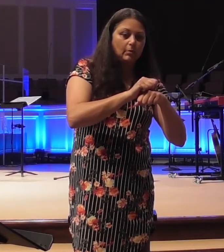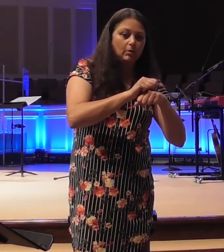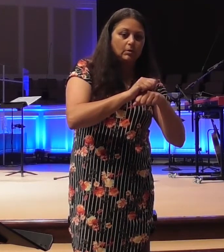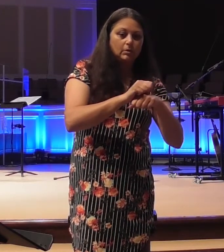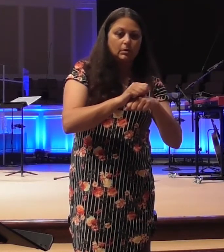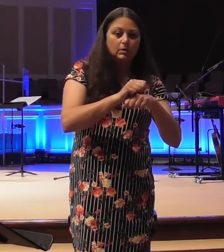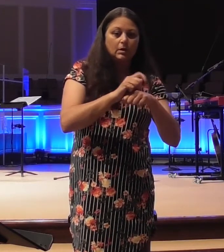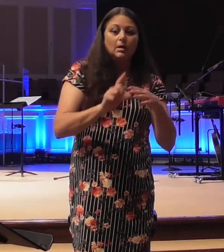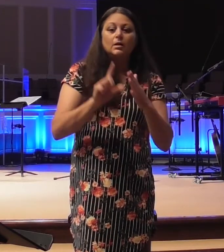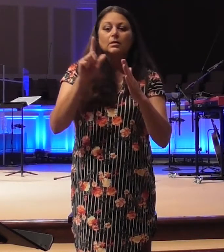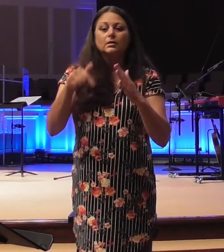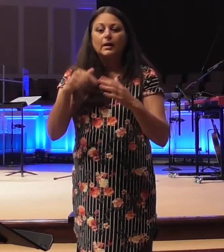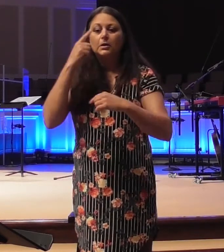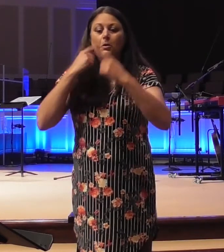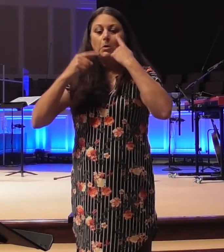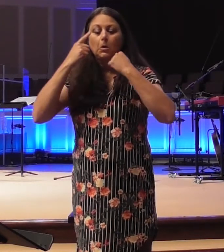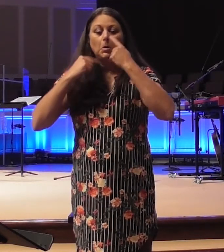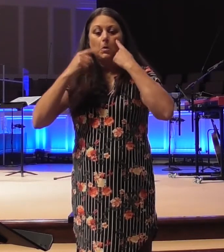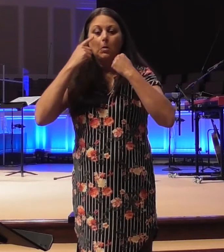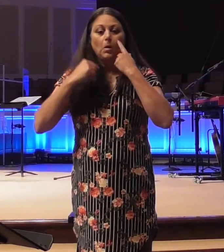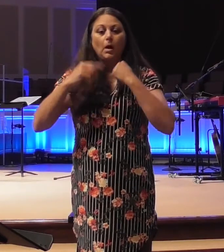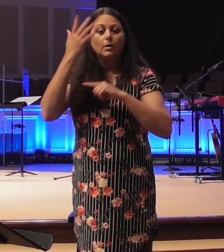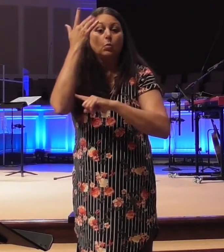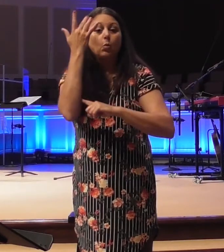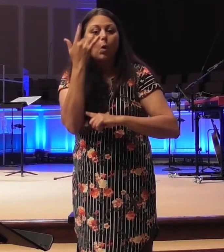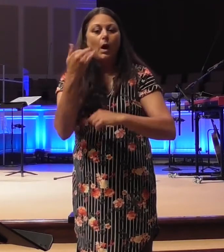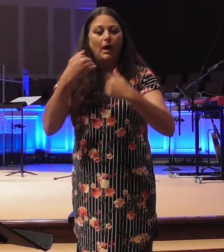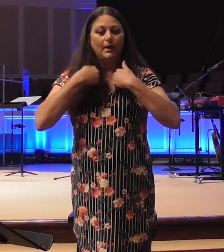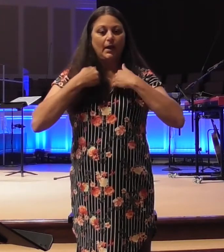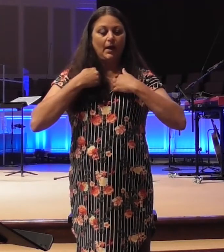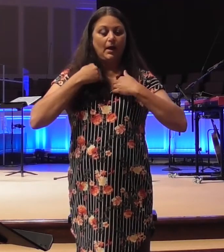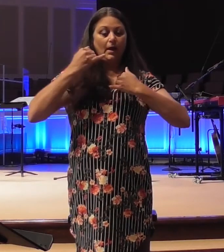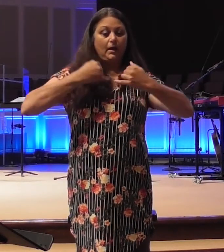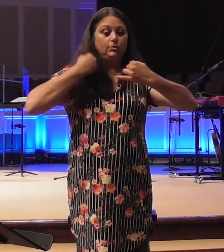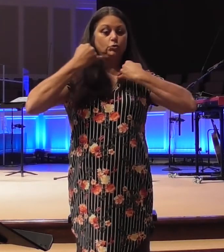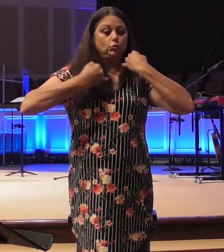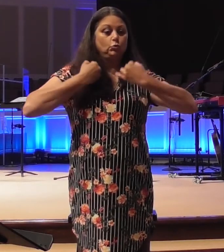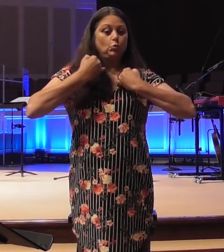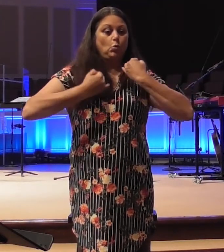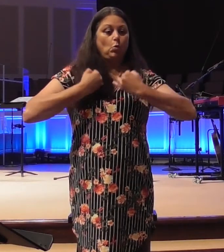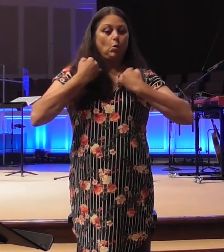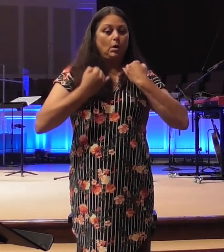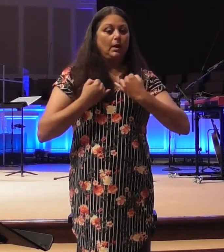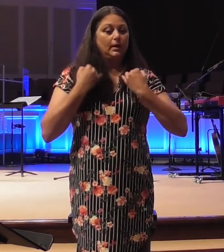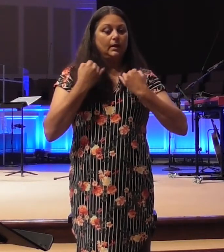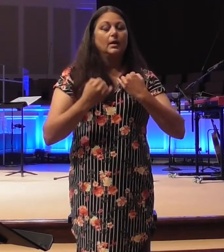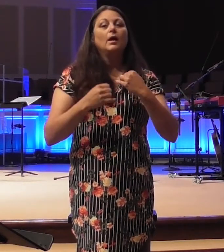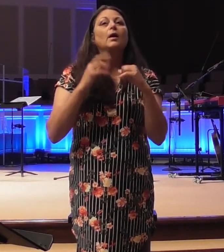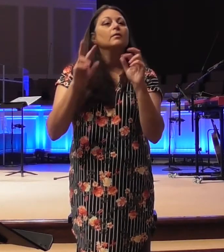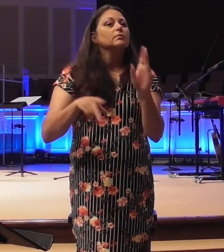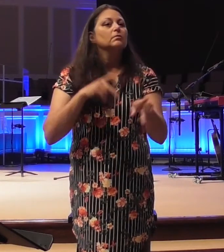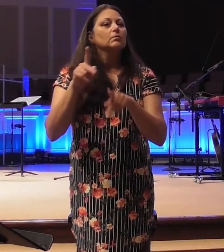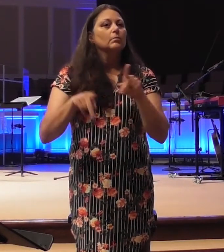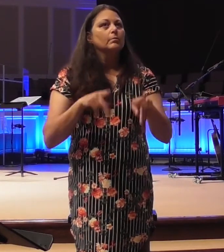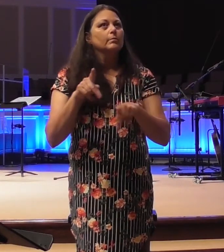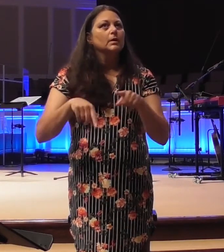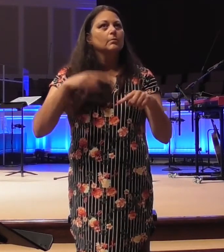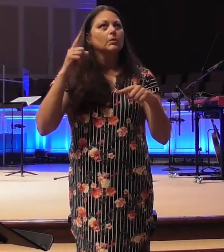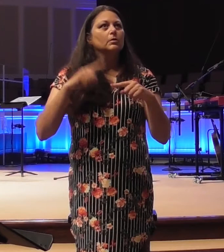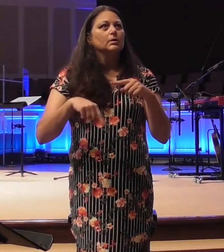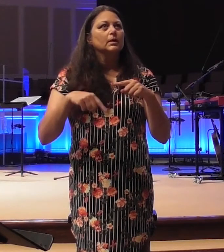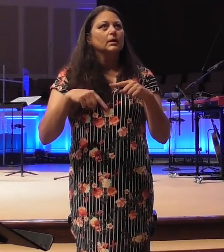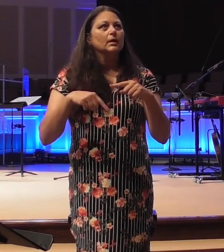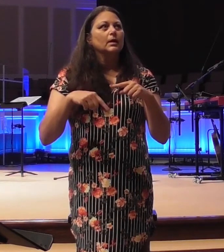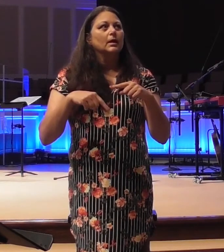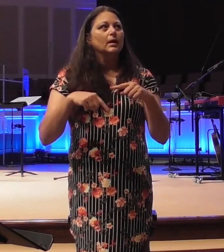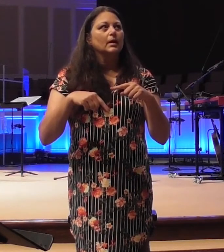laid before their eyes, while many shouted aloud for joy, so that the people could not distinguish the sound of the shout of joy from the